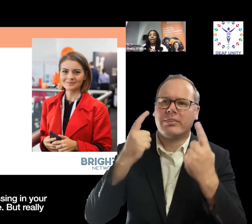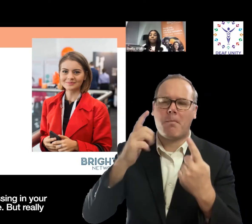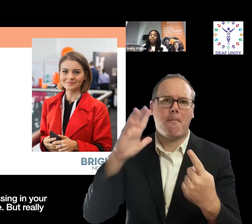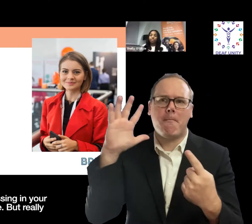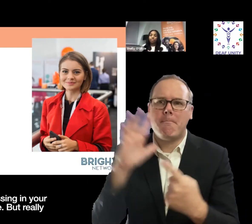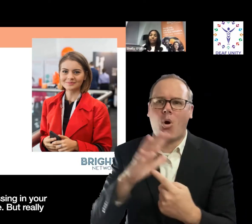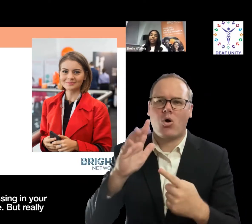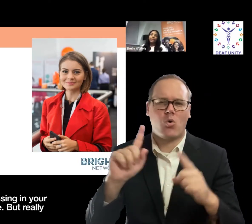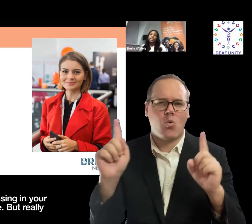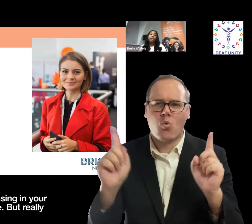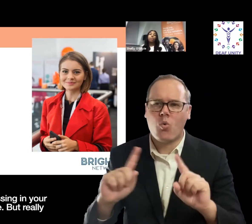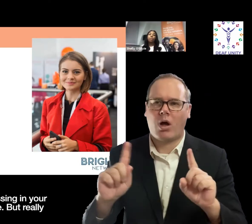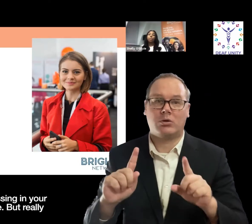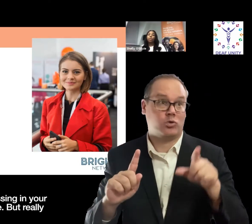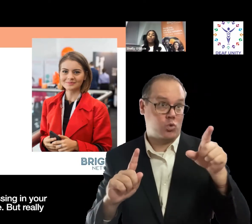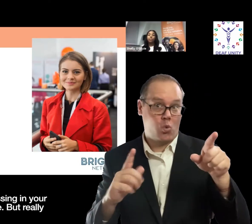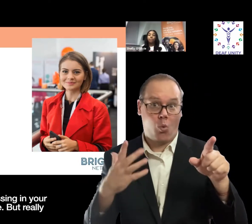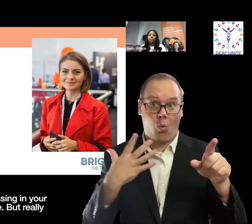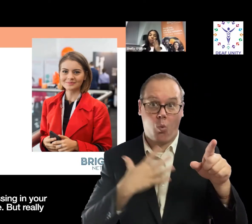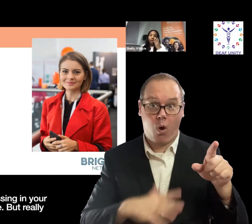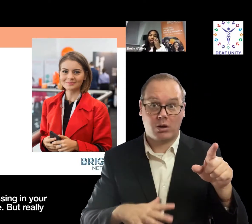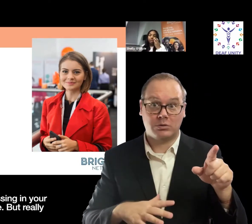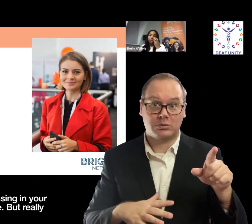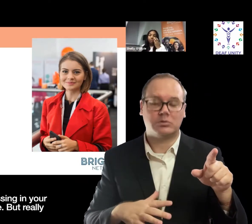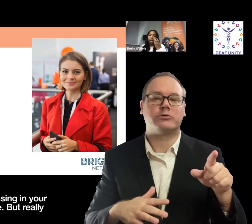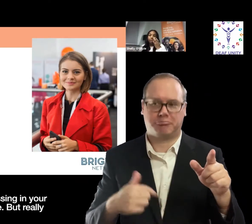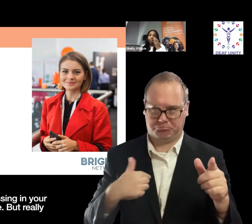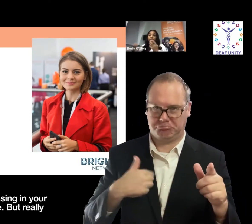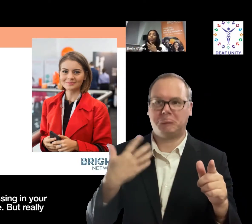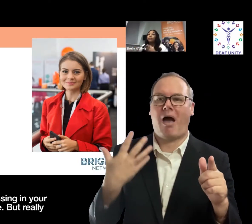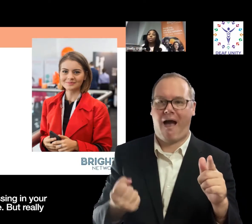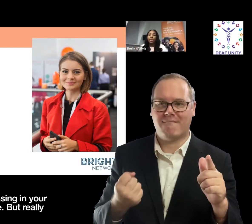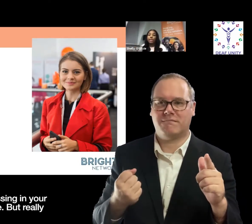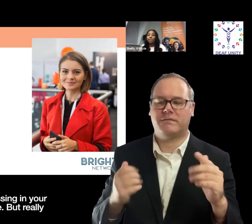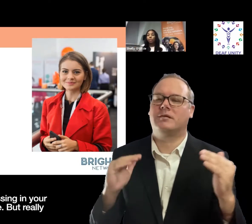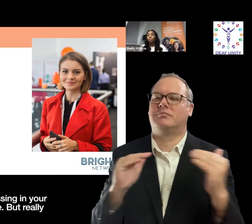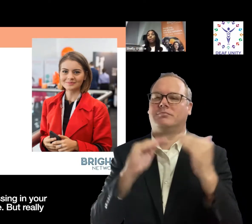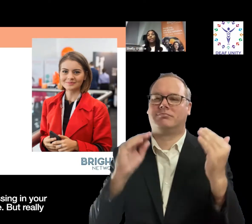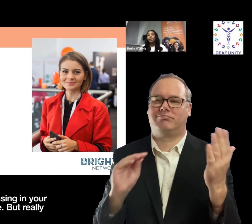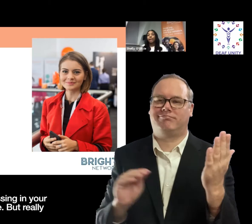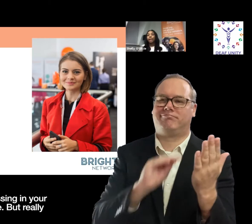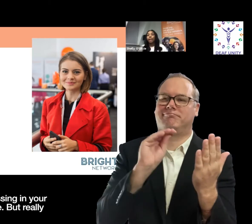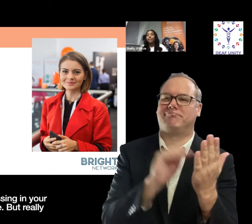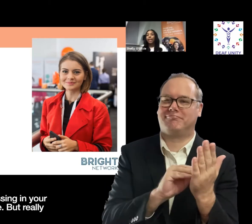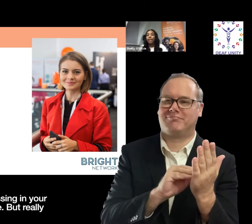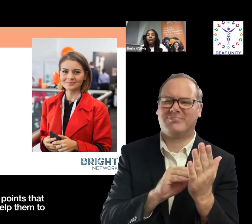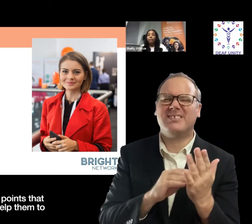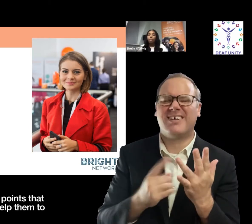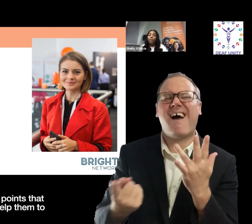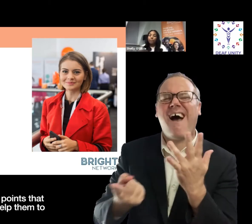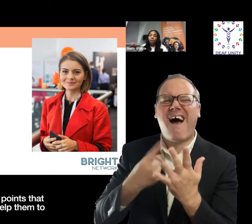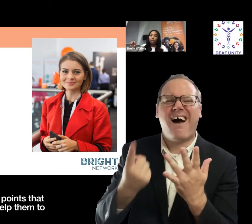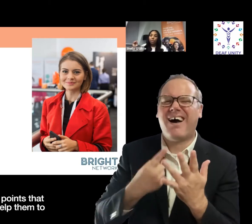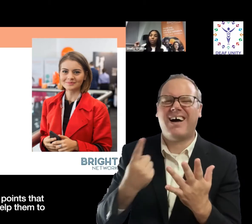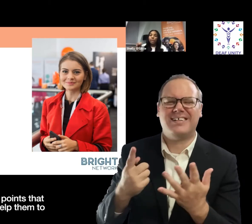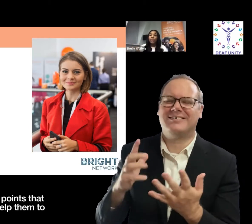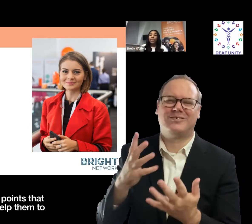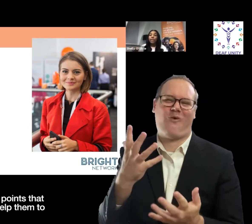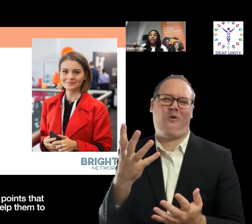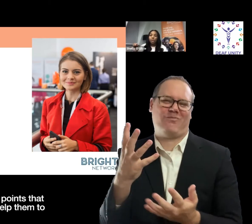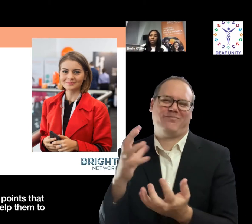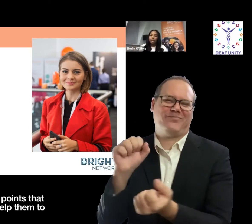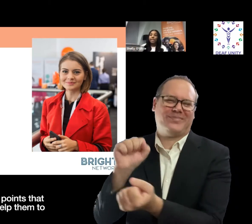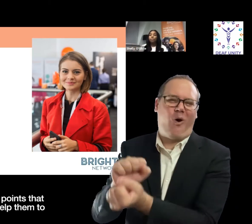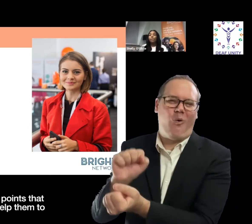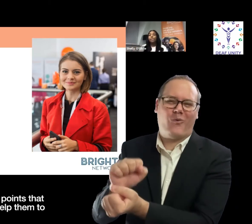of leave out or kind of put into discuss in your interview or bring in at a later date. But really focus on those